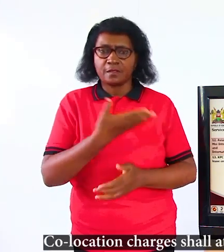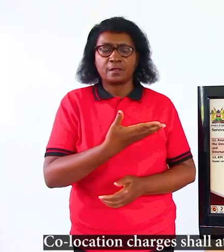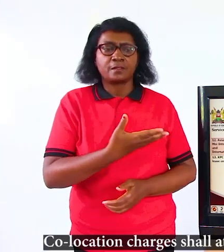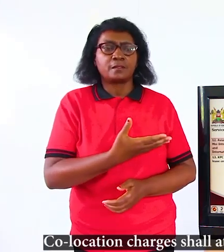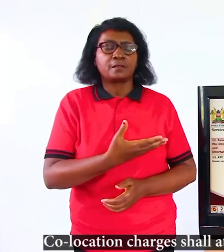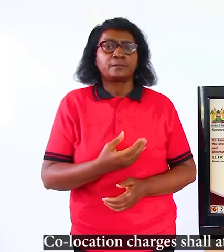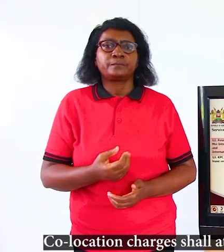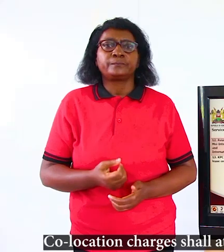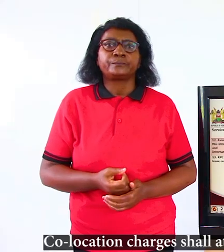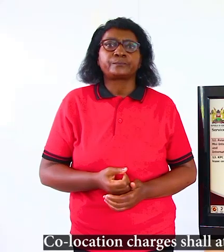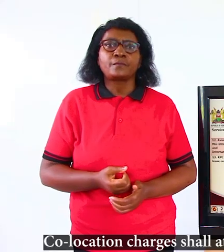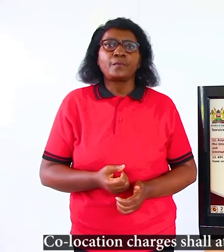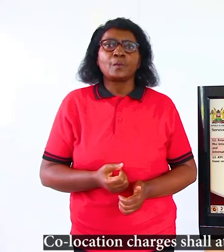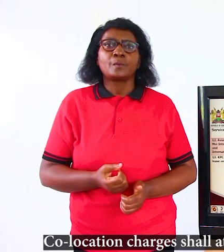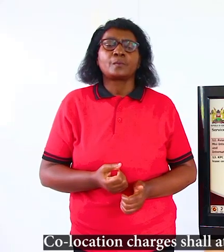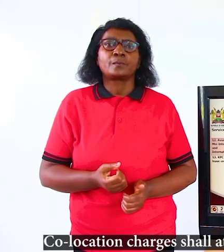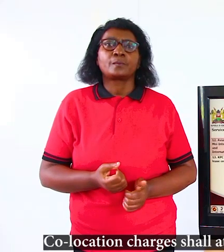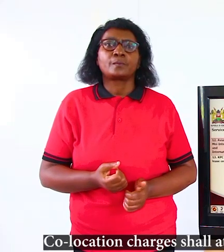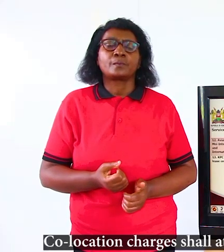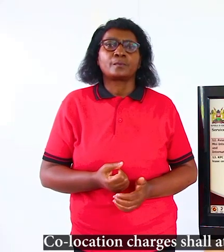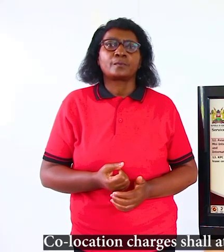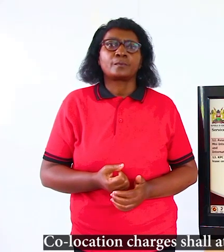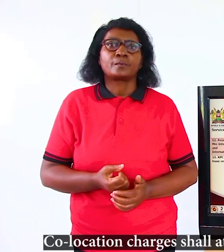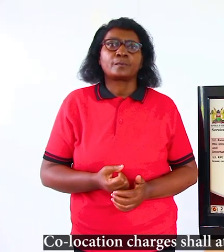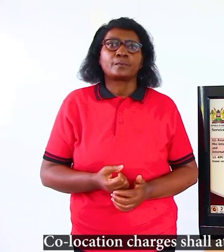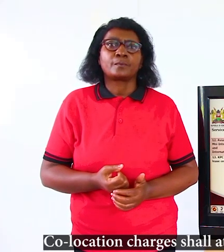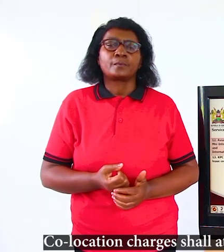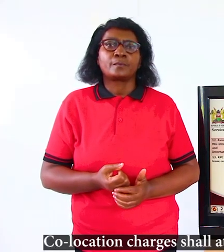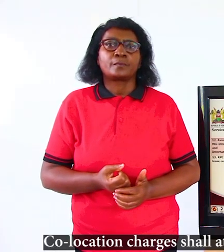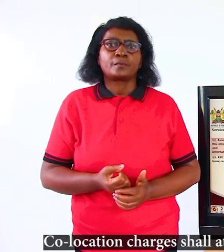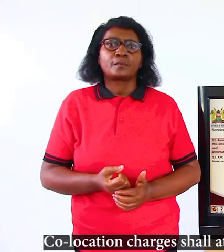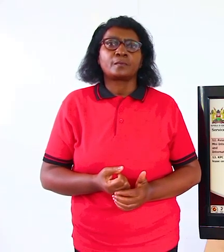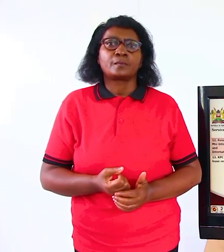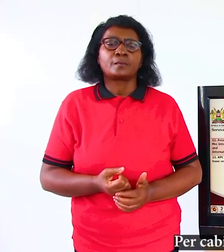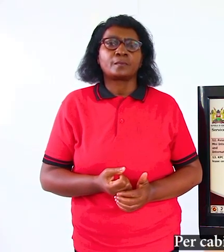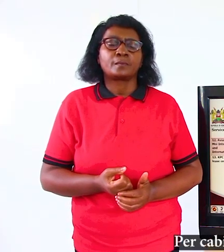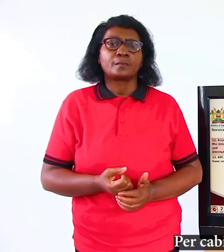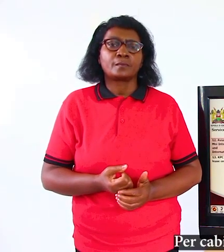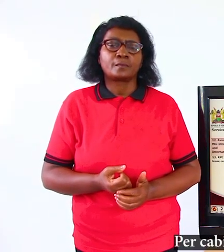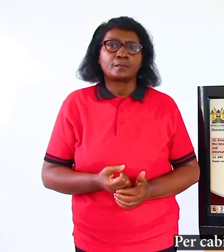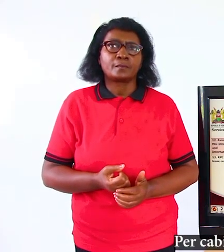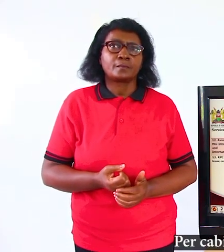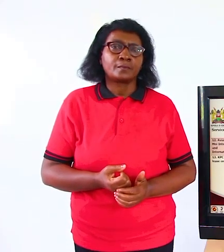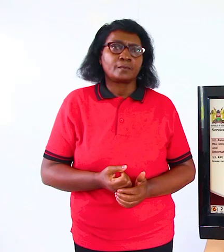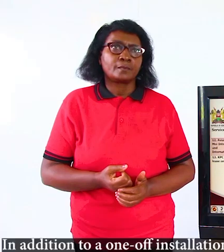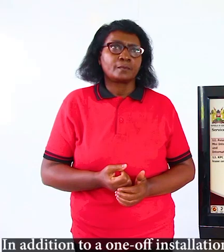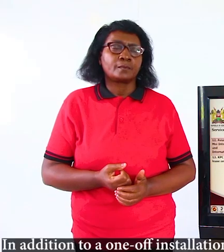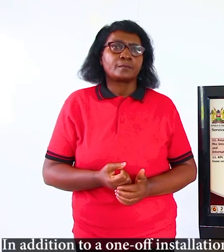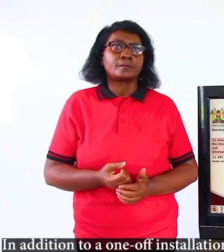charges shall attract a flat rate of US dollars 850 per cabinet per year, in addition